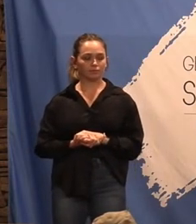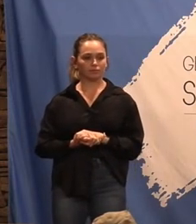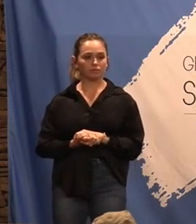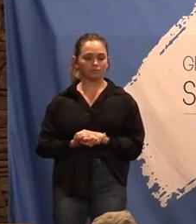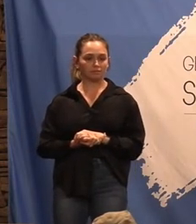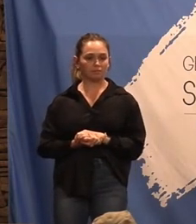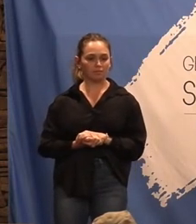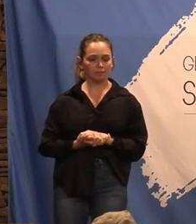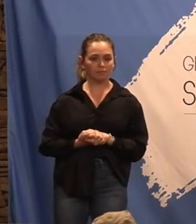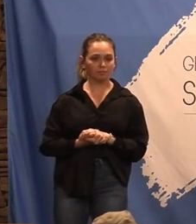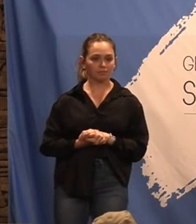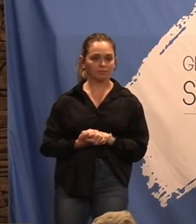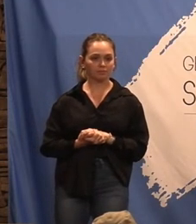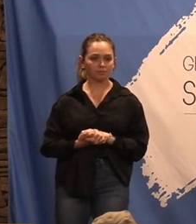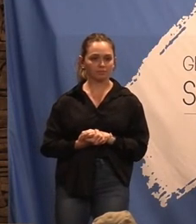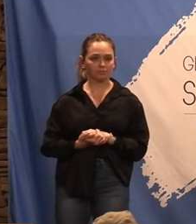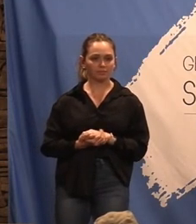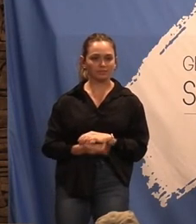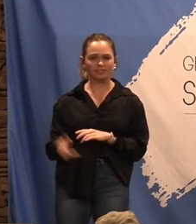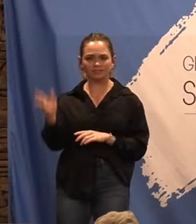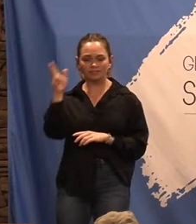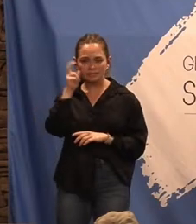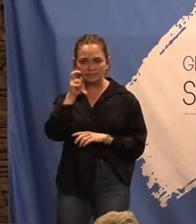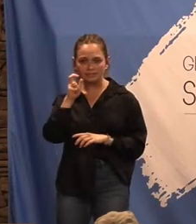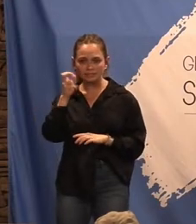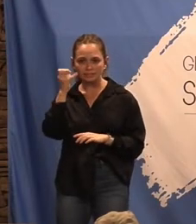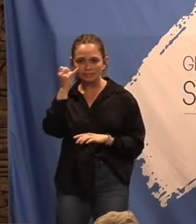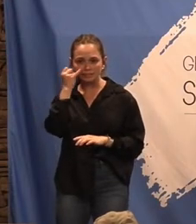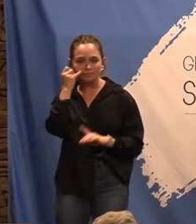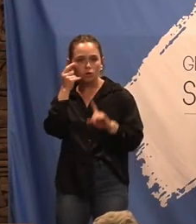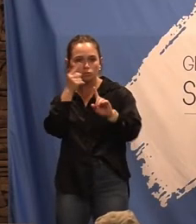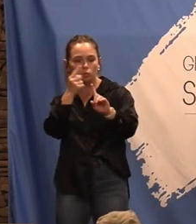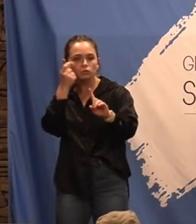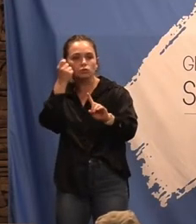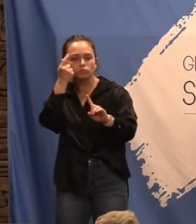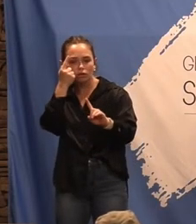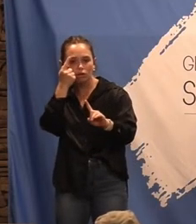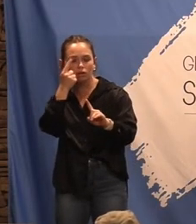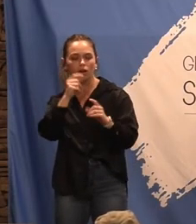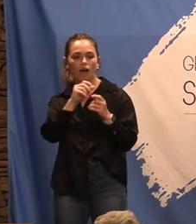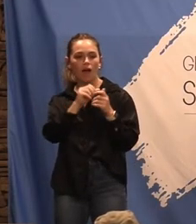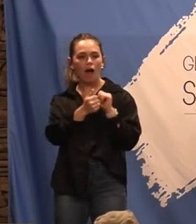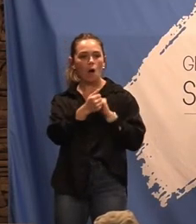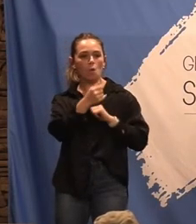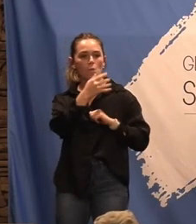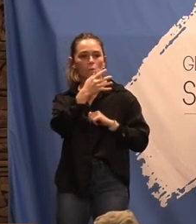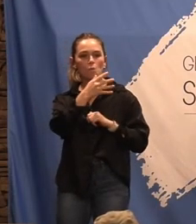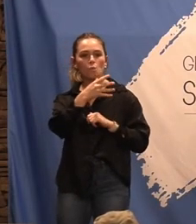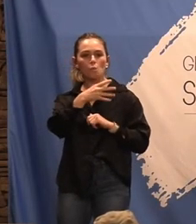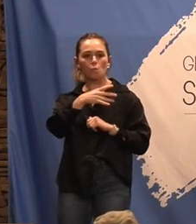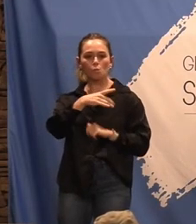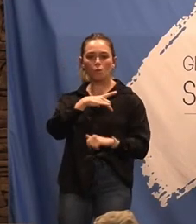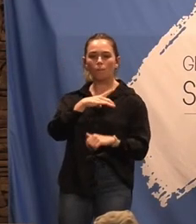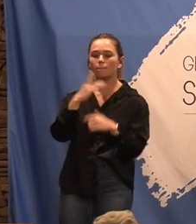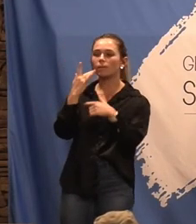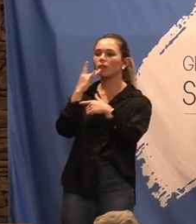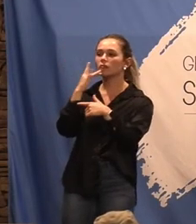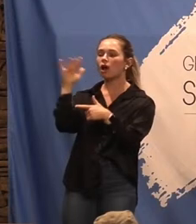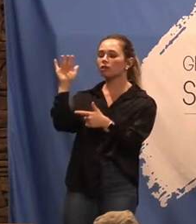Listen, if you want to understand how a woman who'd already run out of